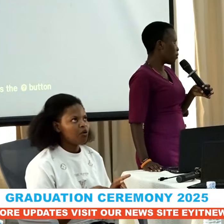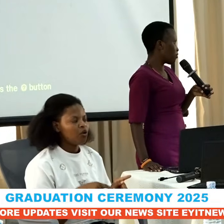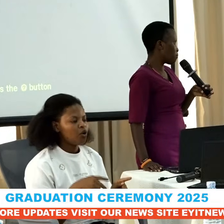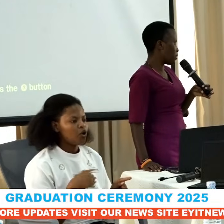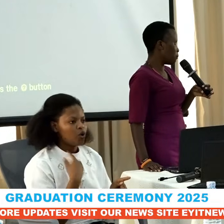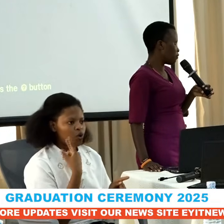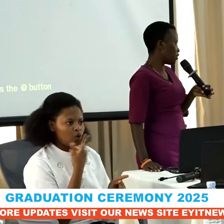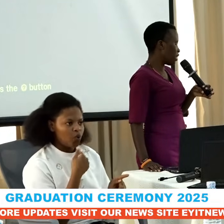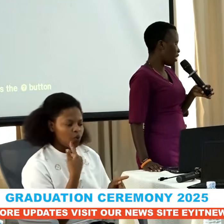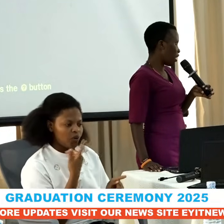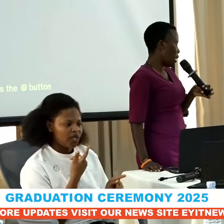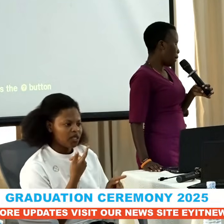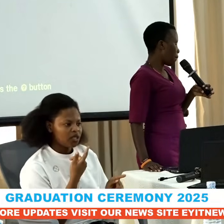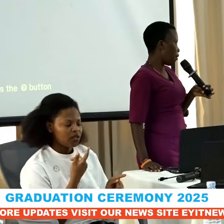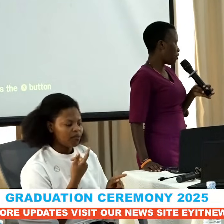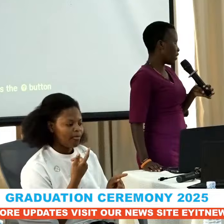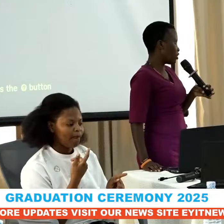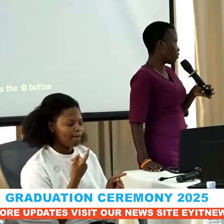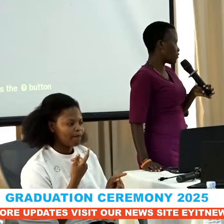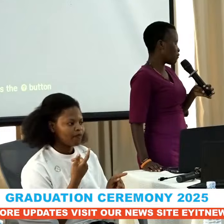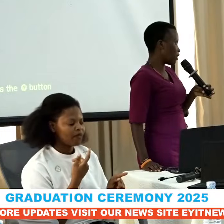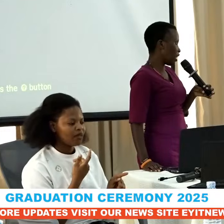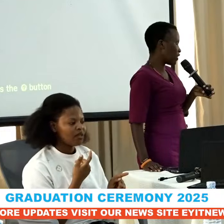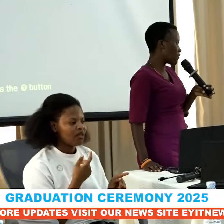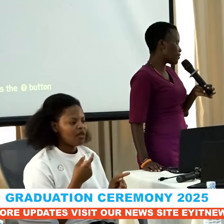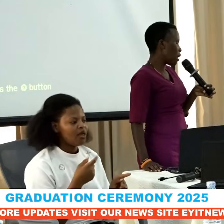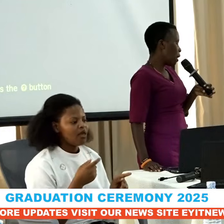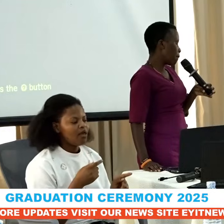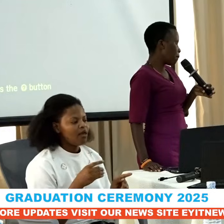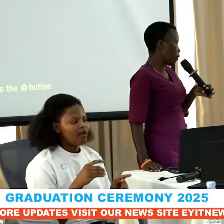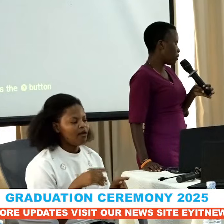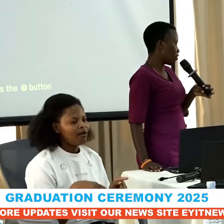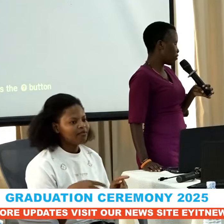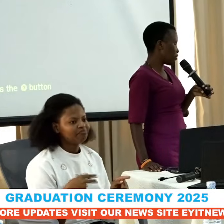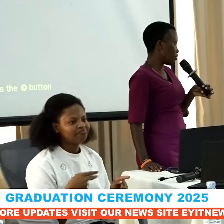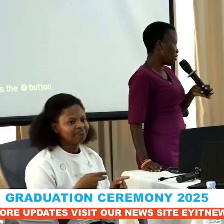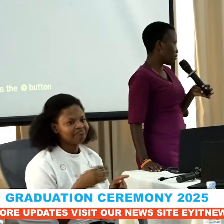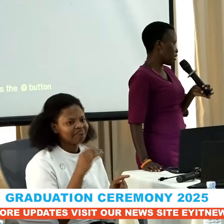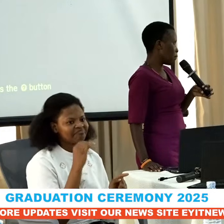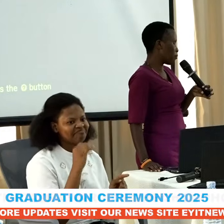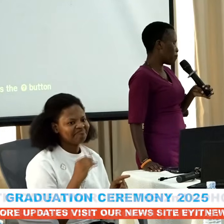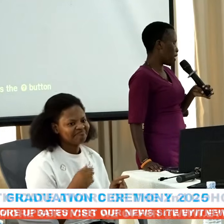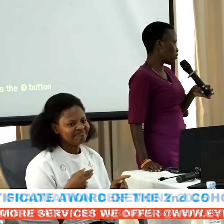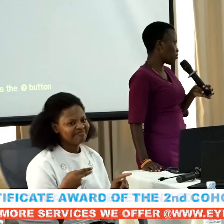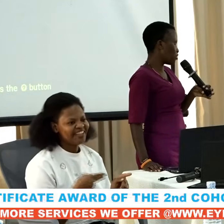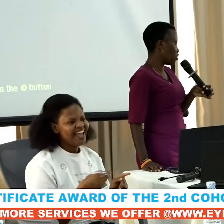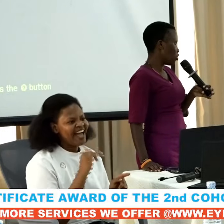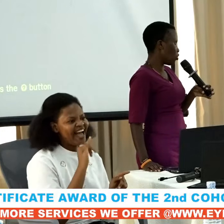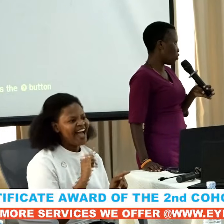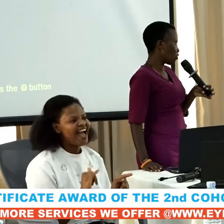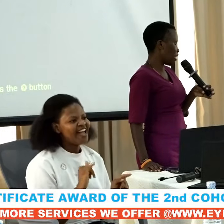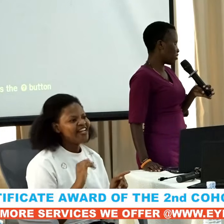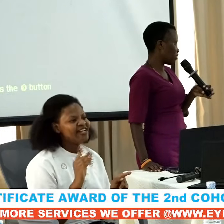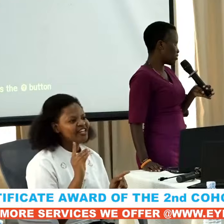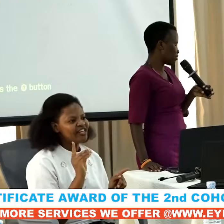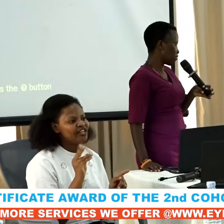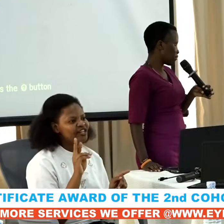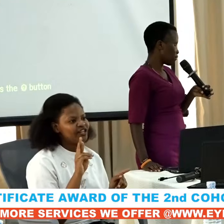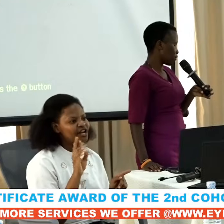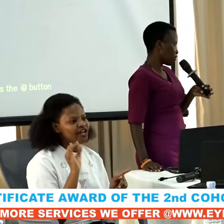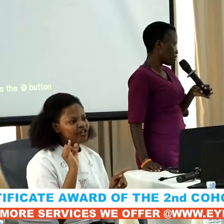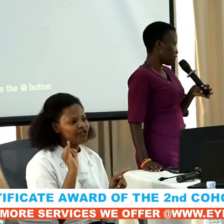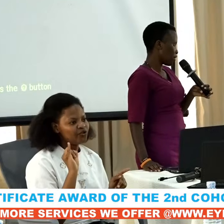people with spina bifida, people with hydrocephalus, people with cerebral palsy, all that